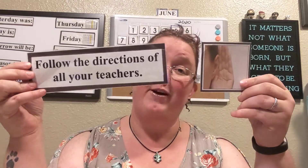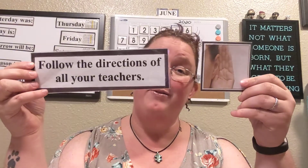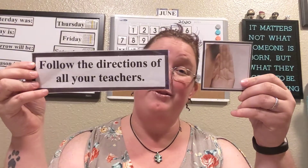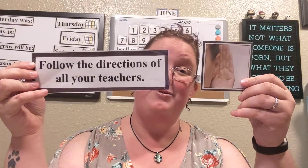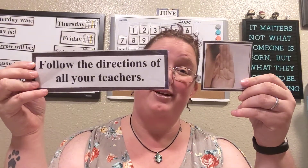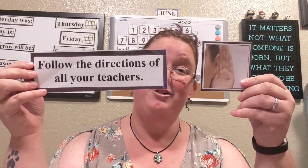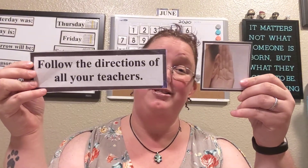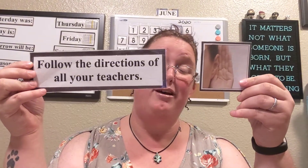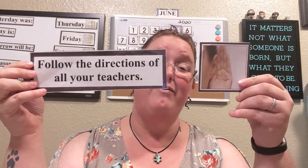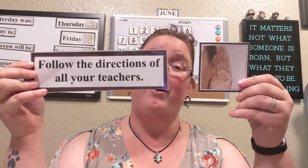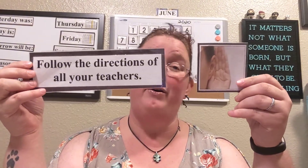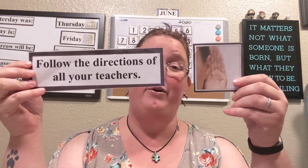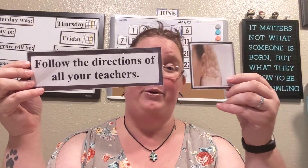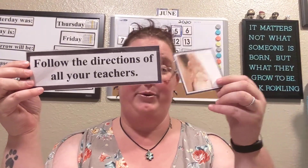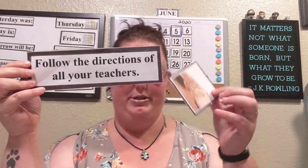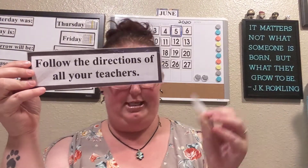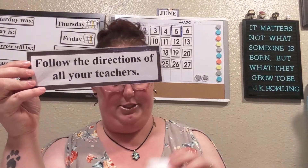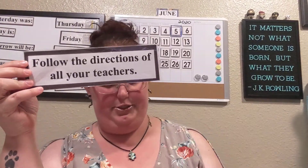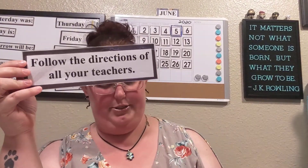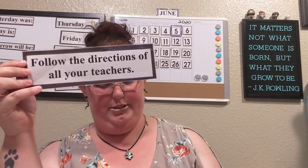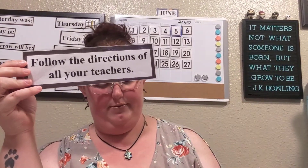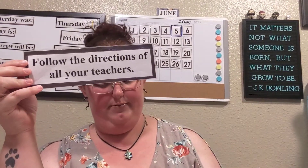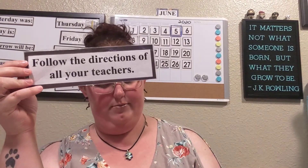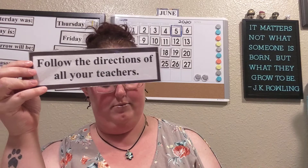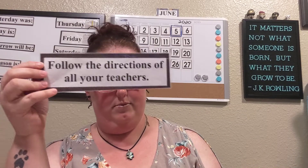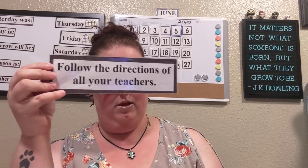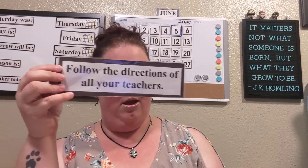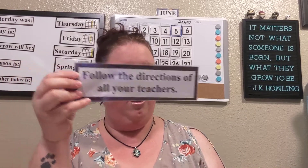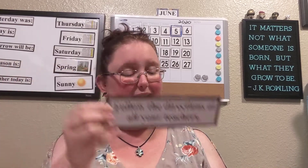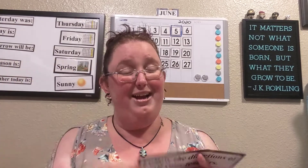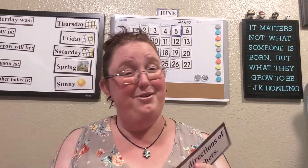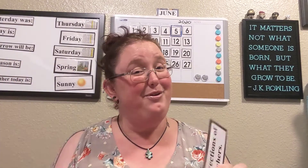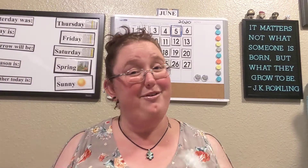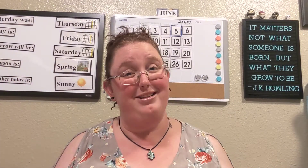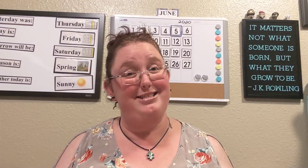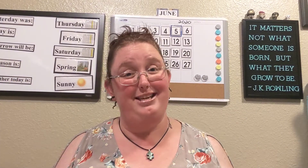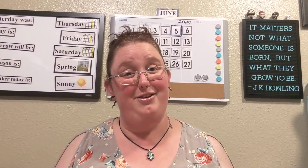Follow the directions of all your teachers. I know you're not seeing your